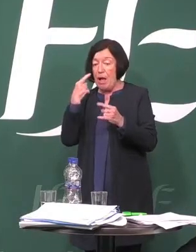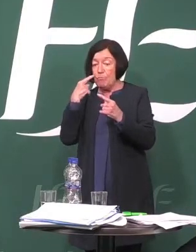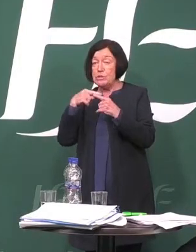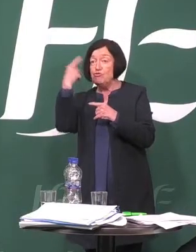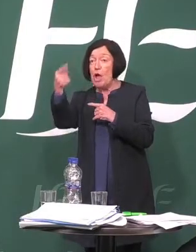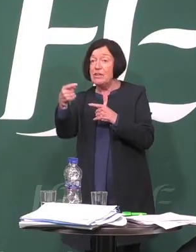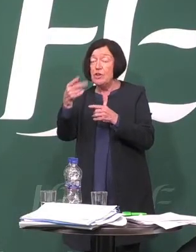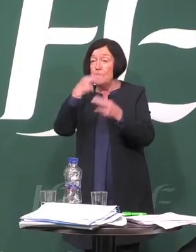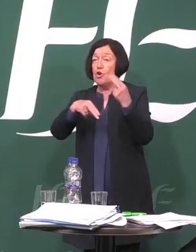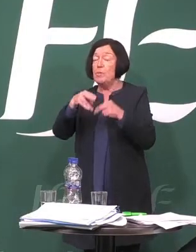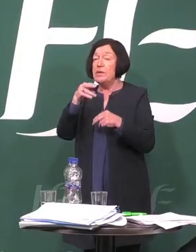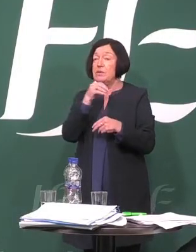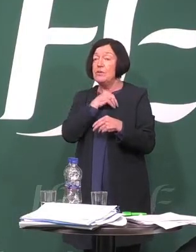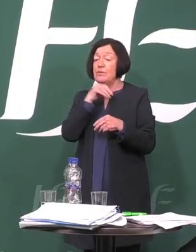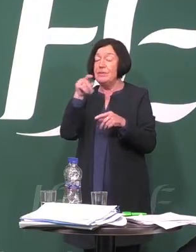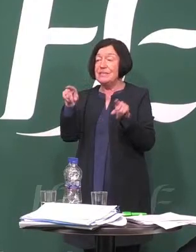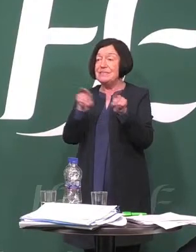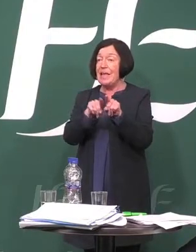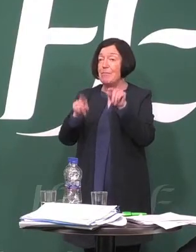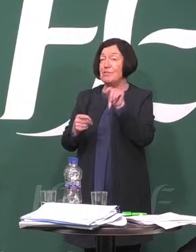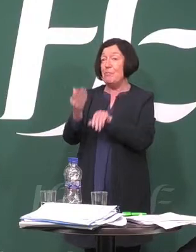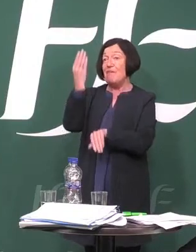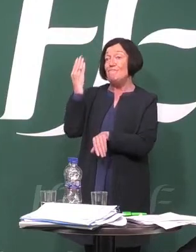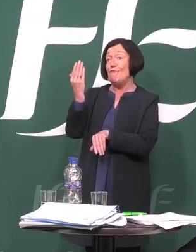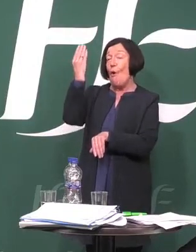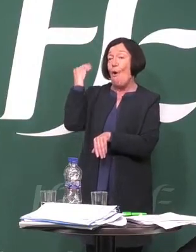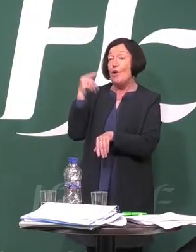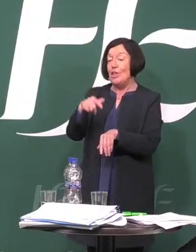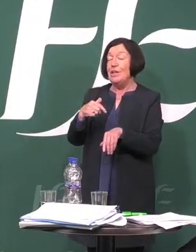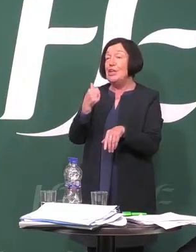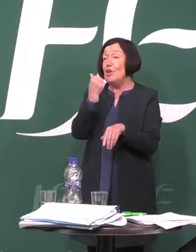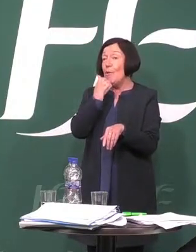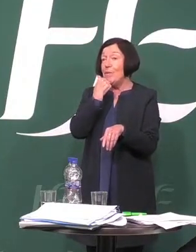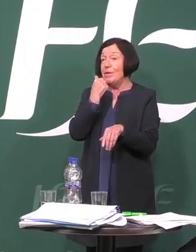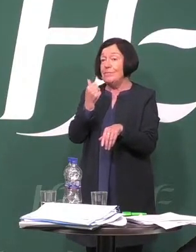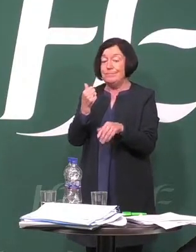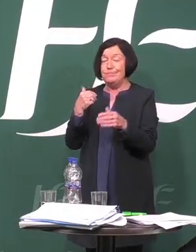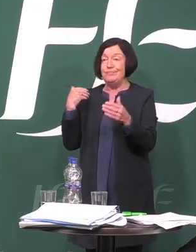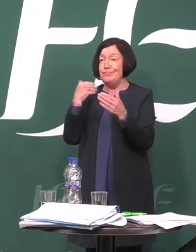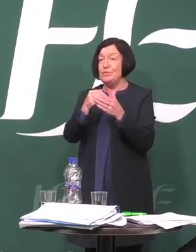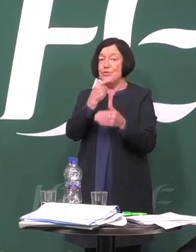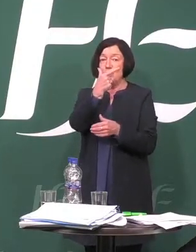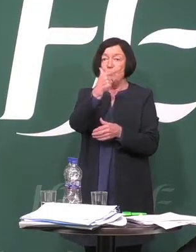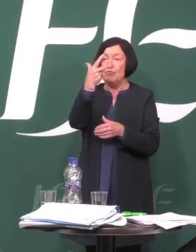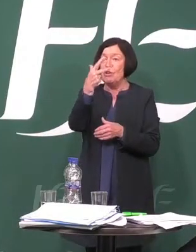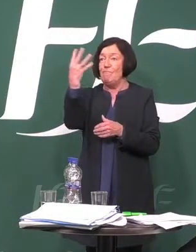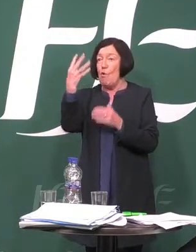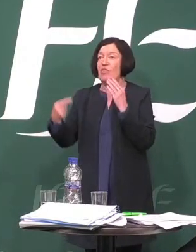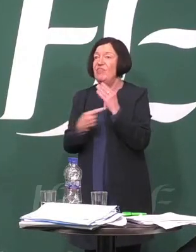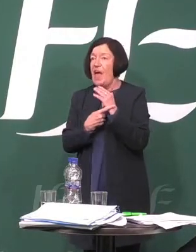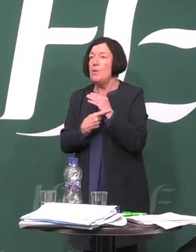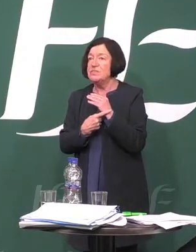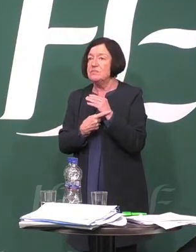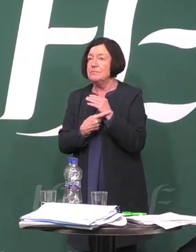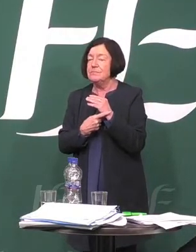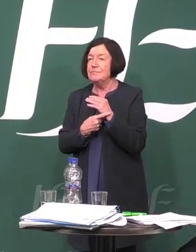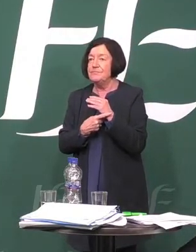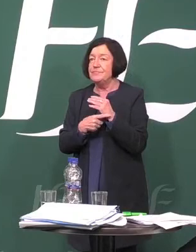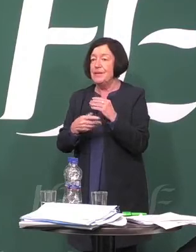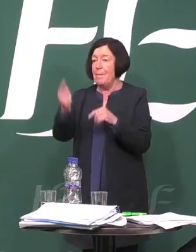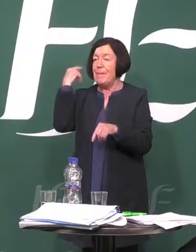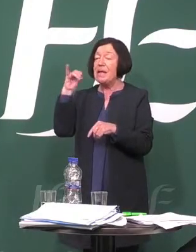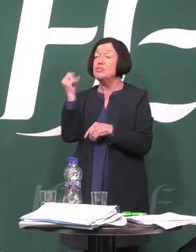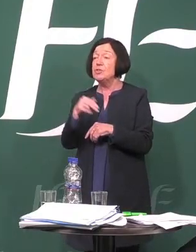projections coming to pass? Where the case would have been up into the 2,000, 3,000, 4,000 cases that we saw back in